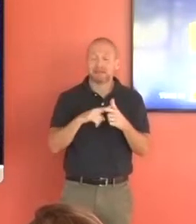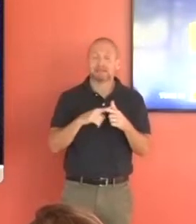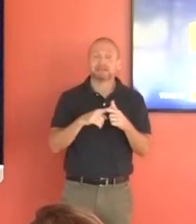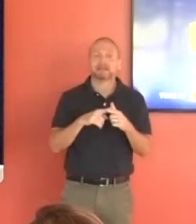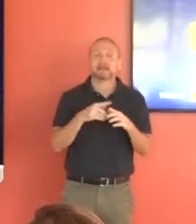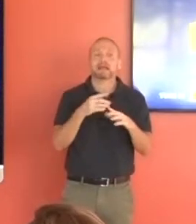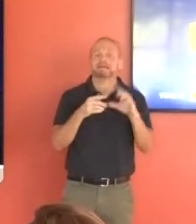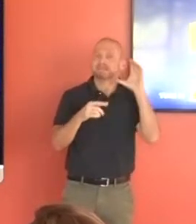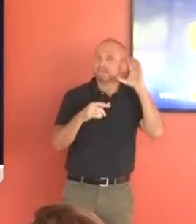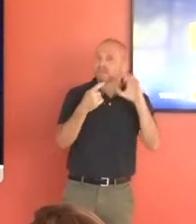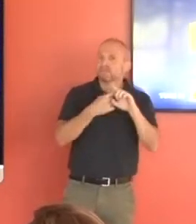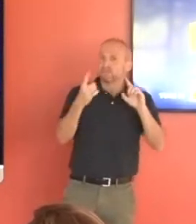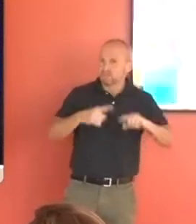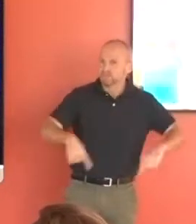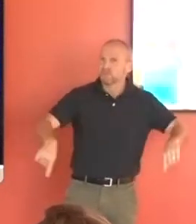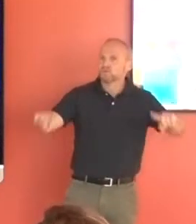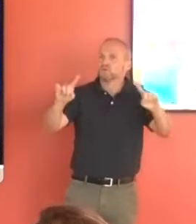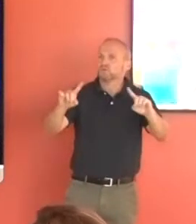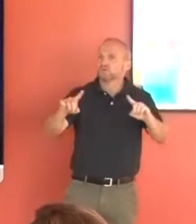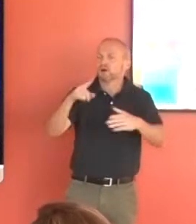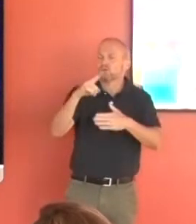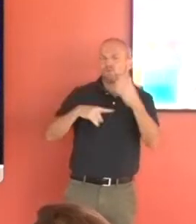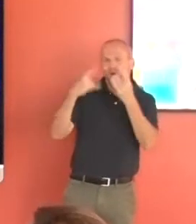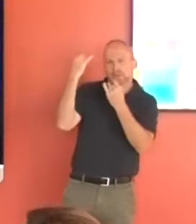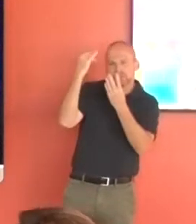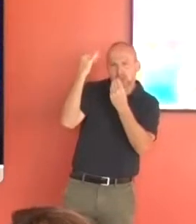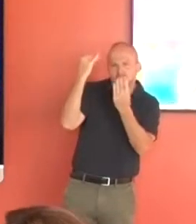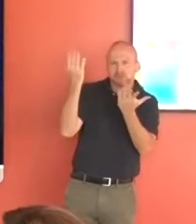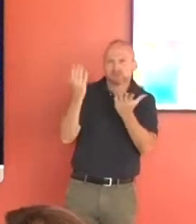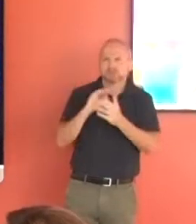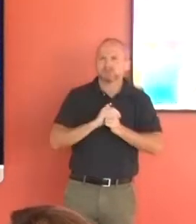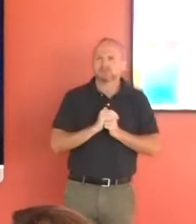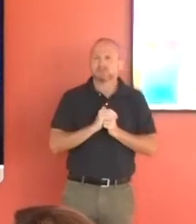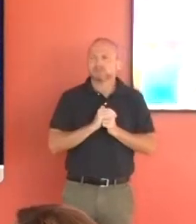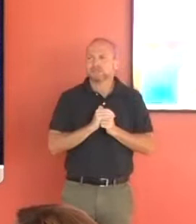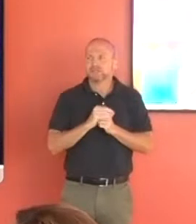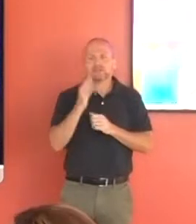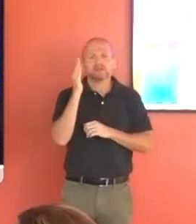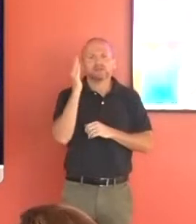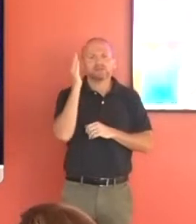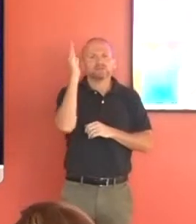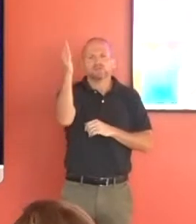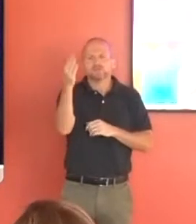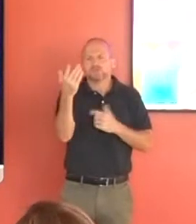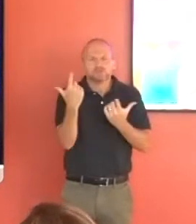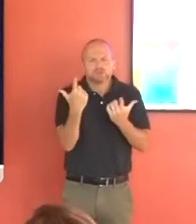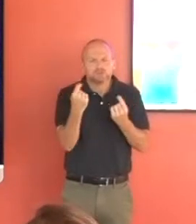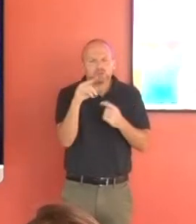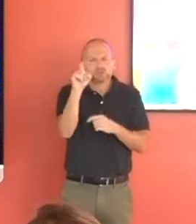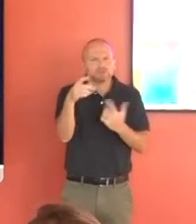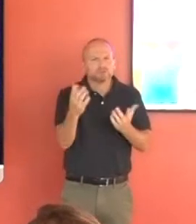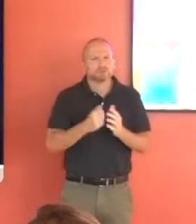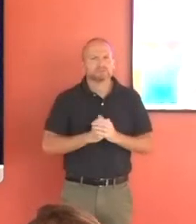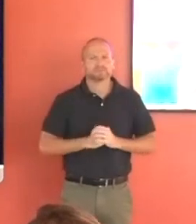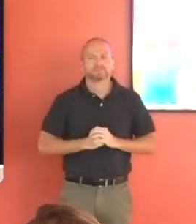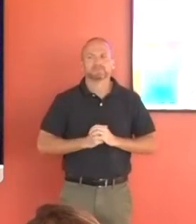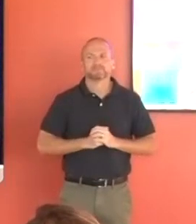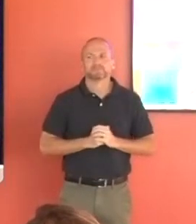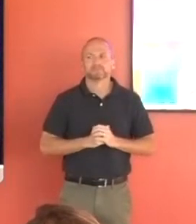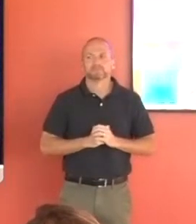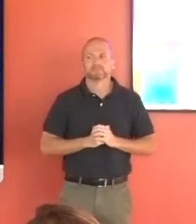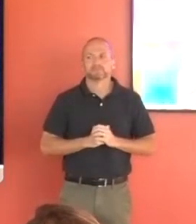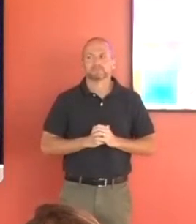you. What's on your mind, and where do we need to go forward? So let me,